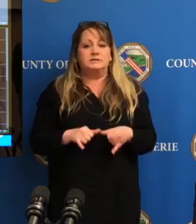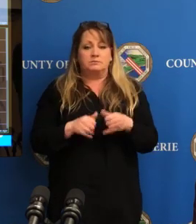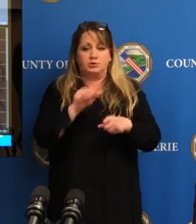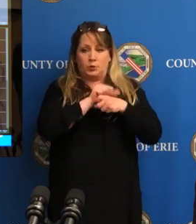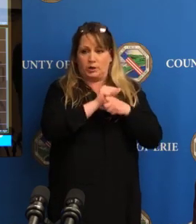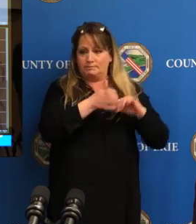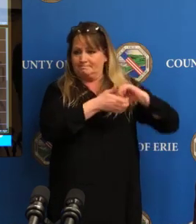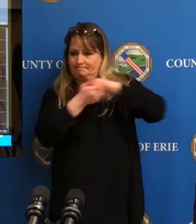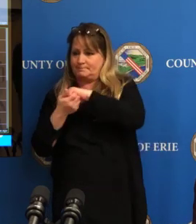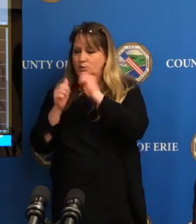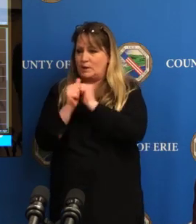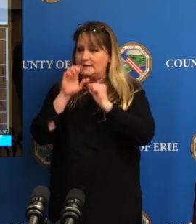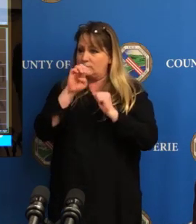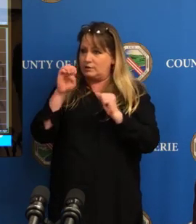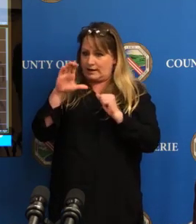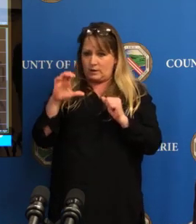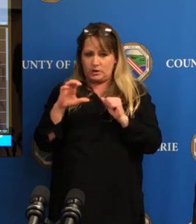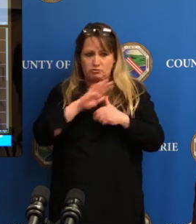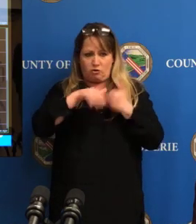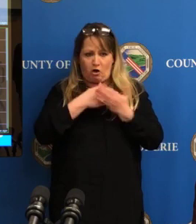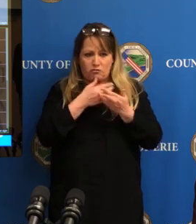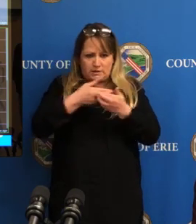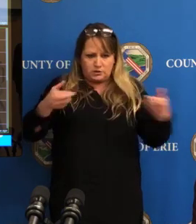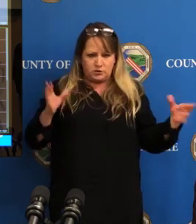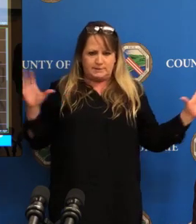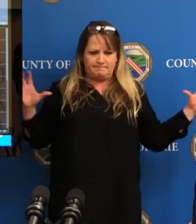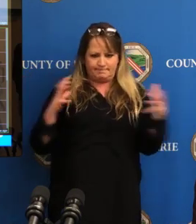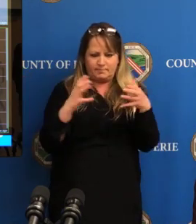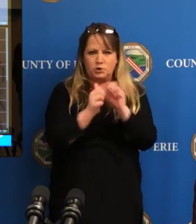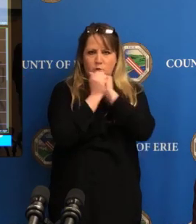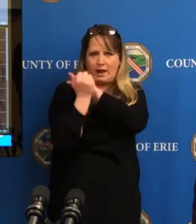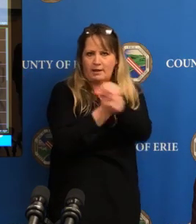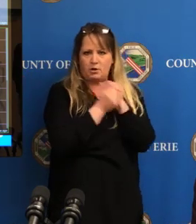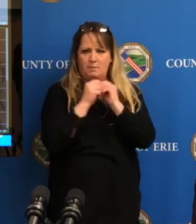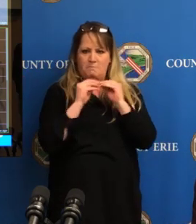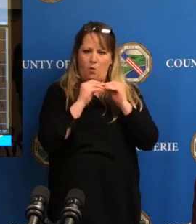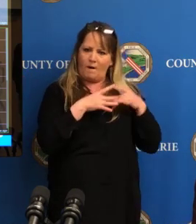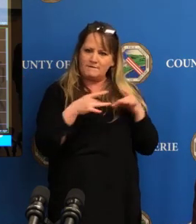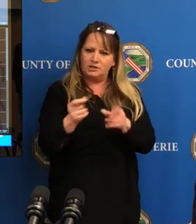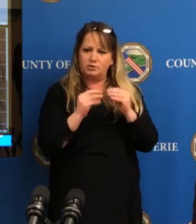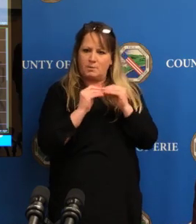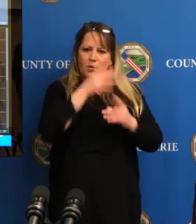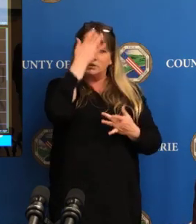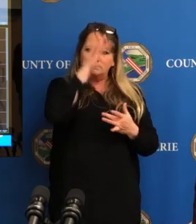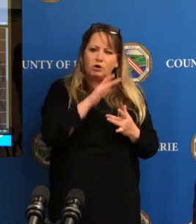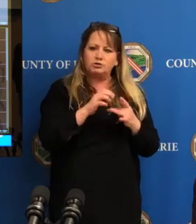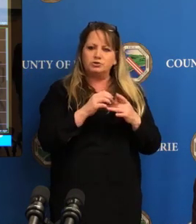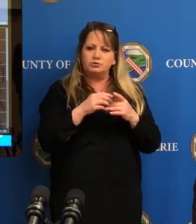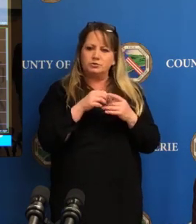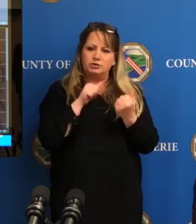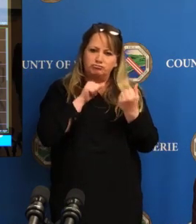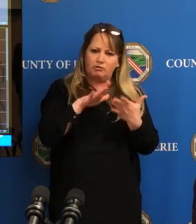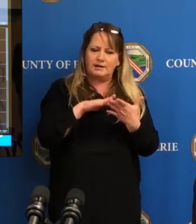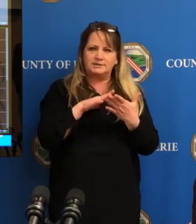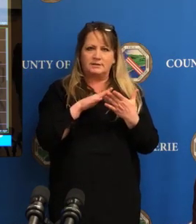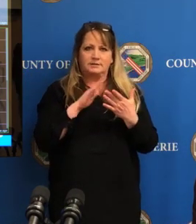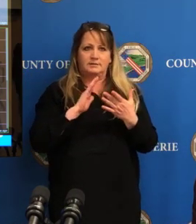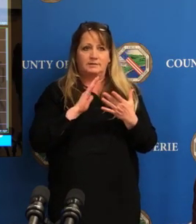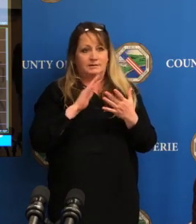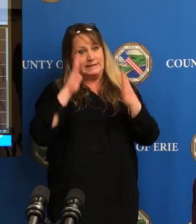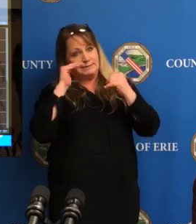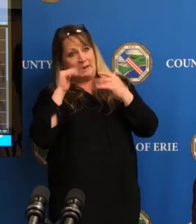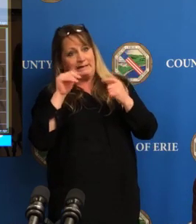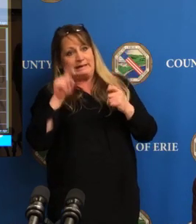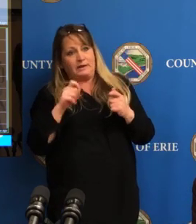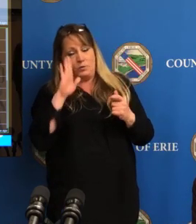in the community to pool our resources to be more efficient and smart to be able to address the anticipated healthcare needs of our community.